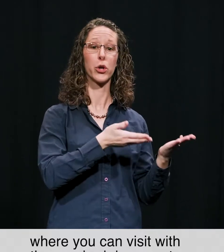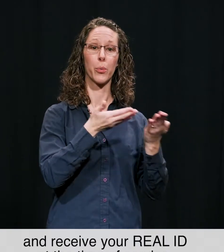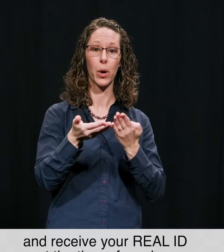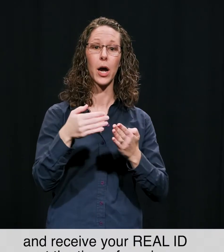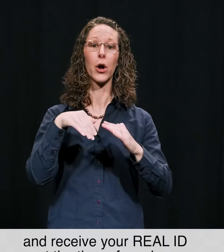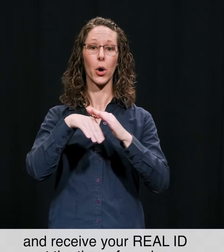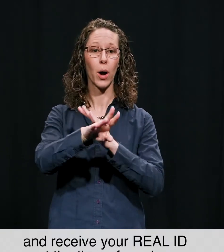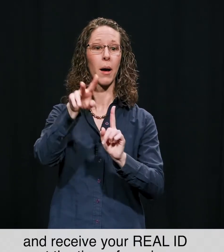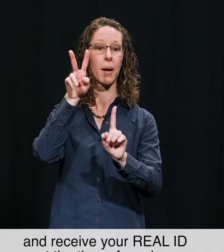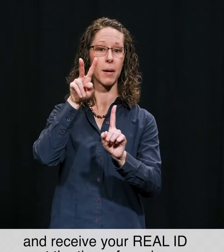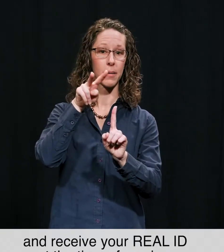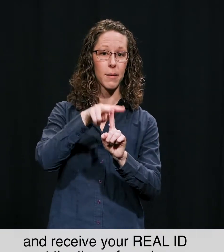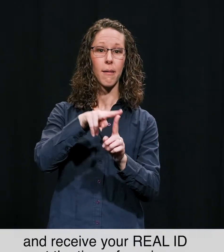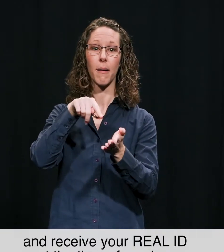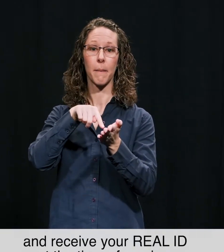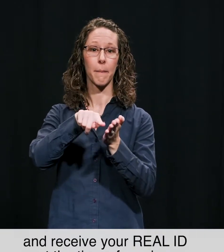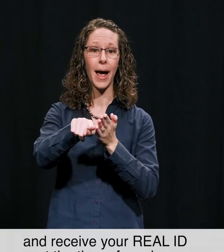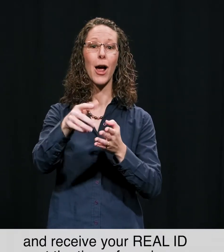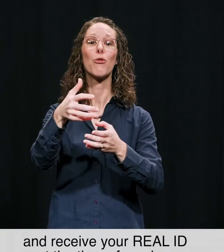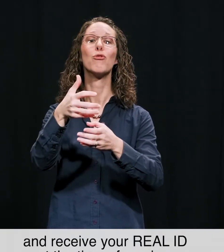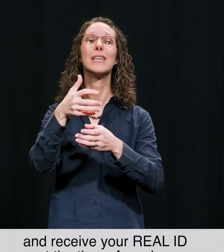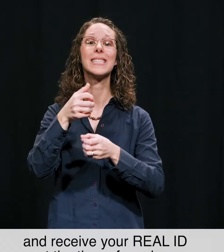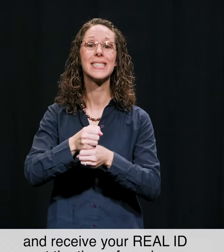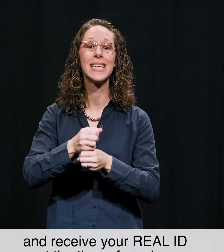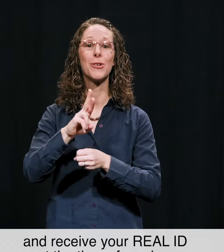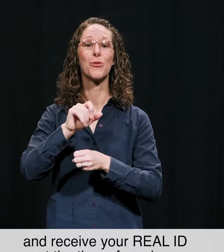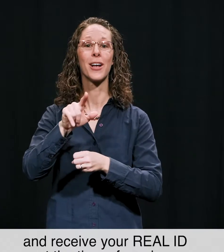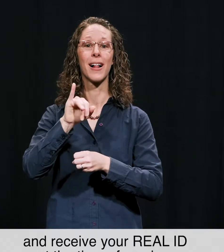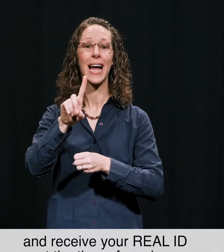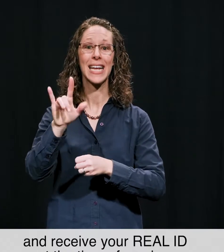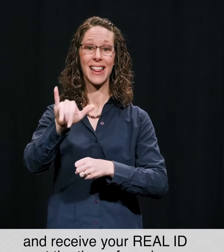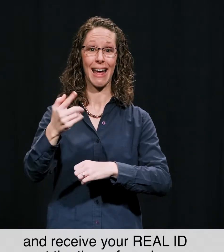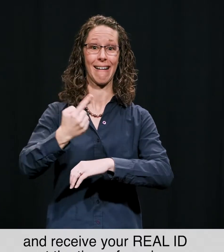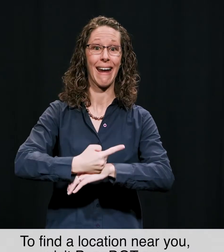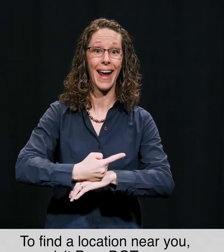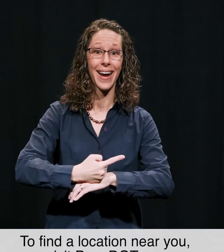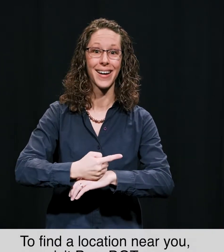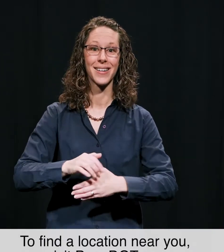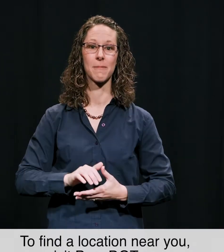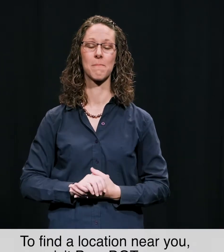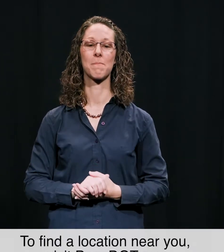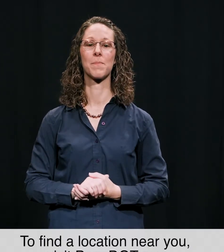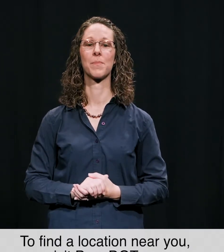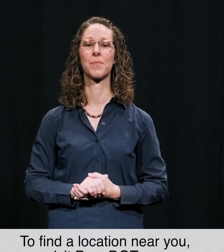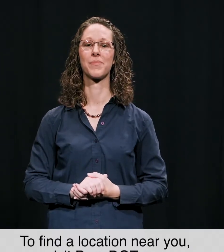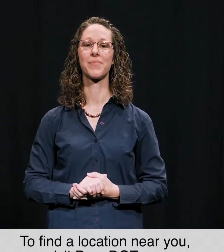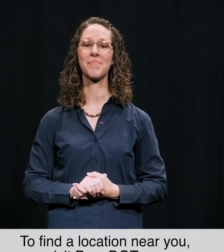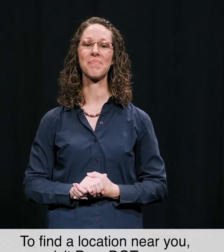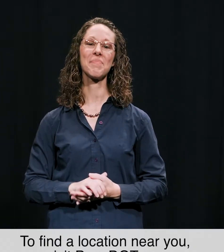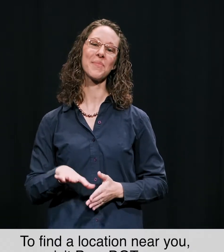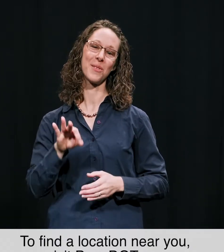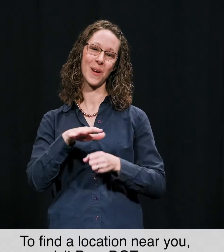and receive your Real ID at the time of service. To find a location near you,